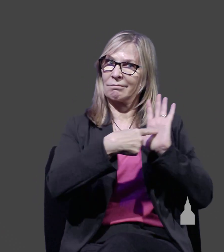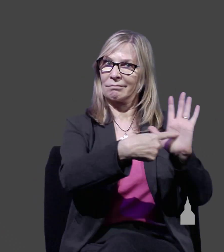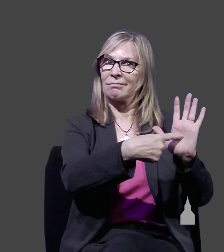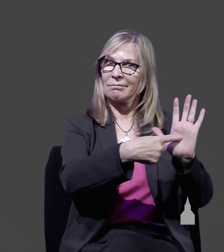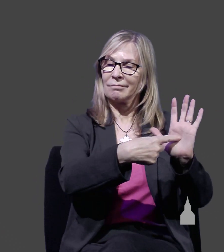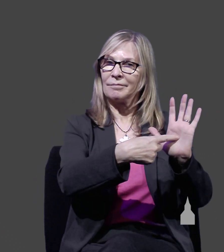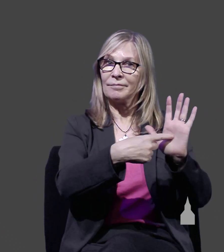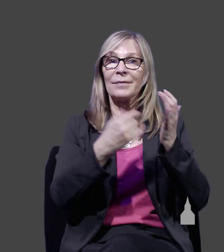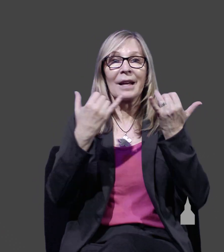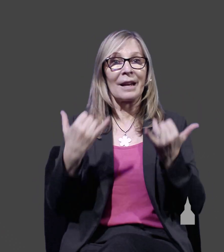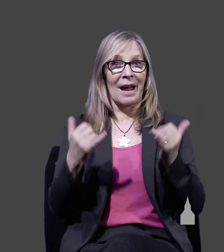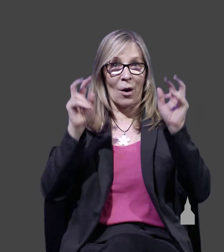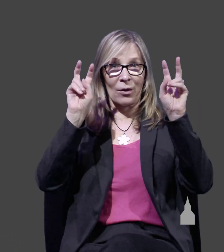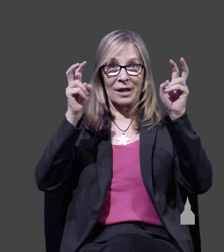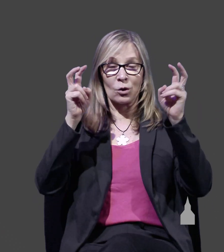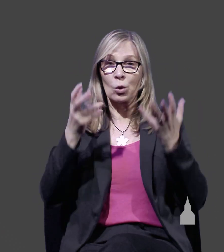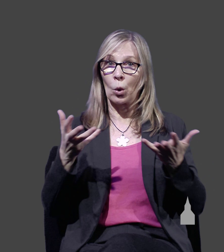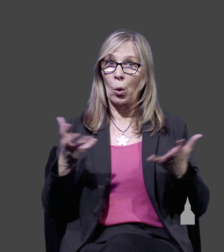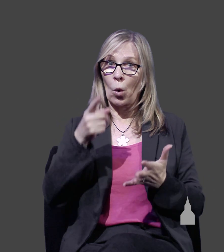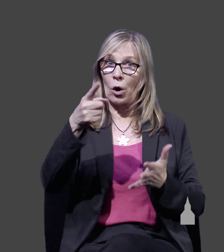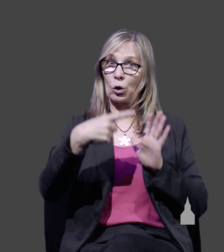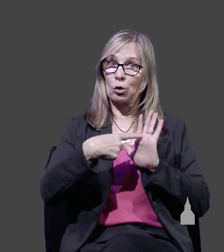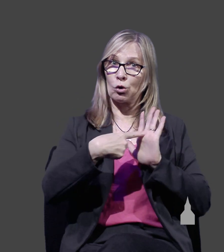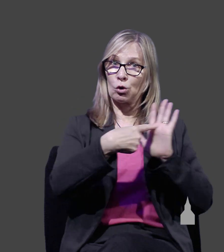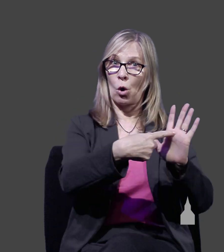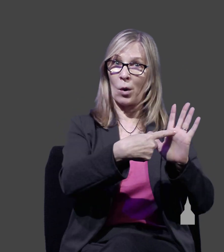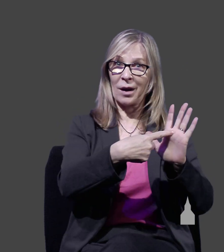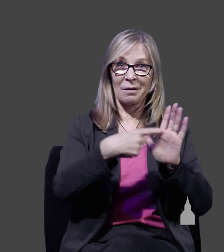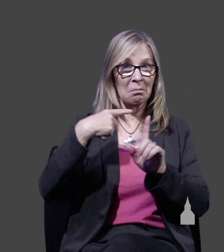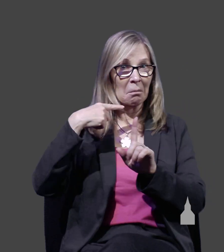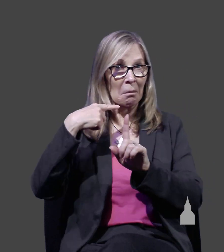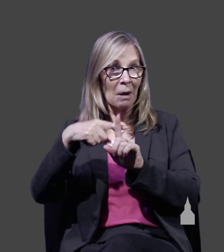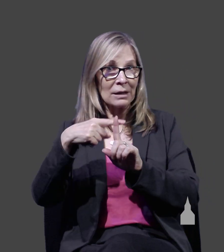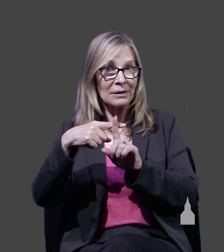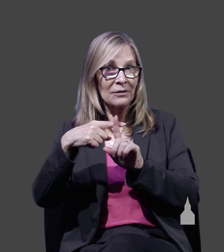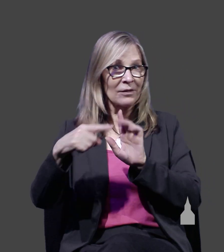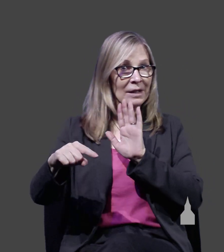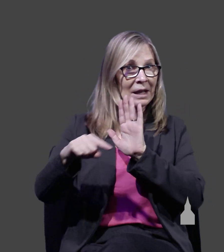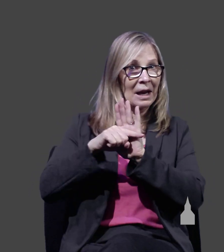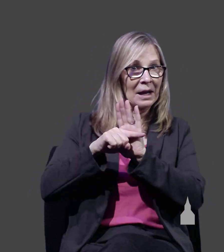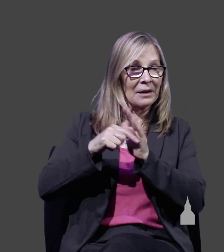whether what you are communicating is a positive or is it negative in relation to the gospel.